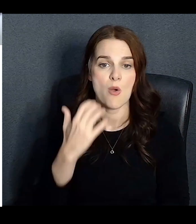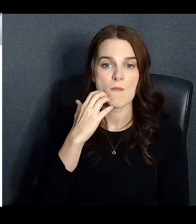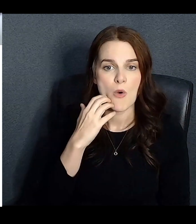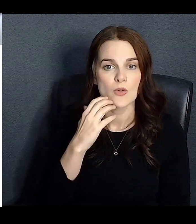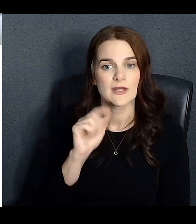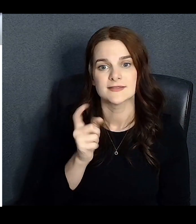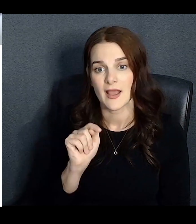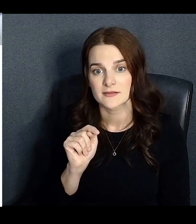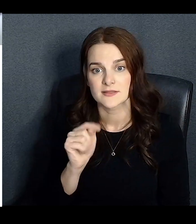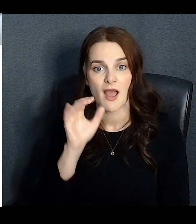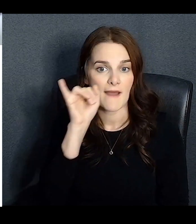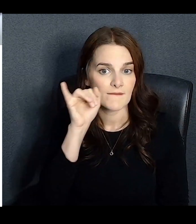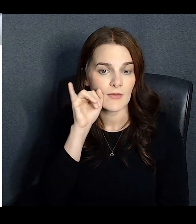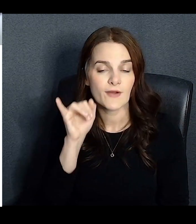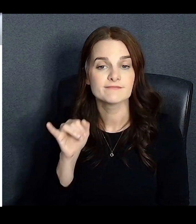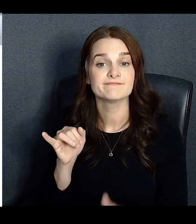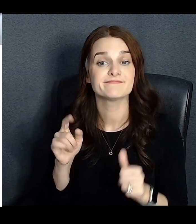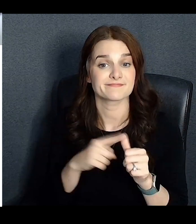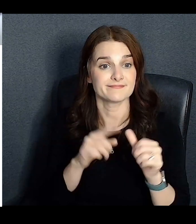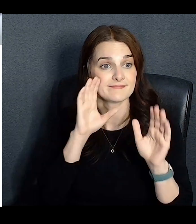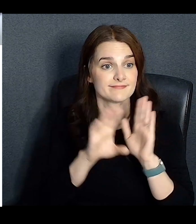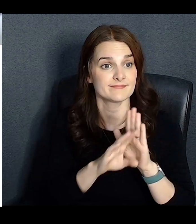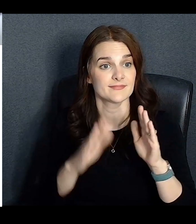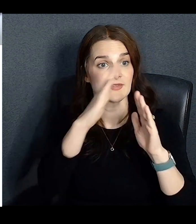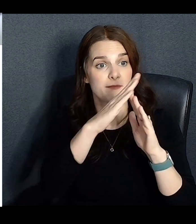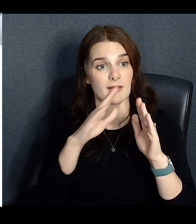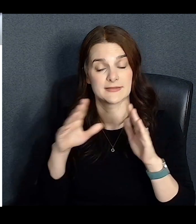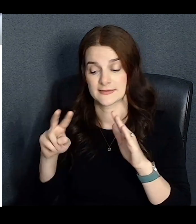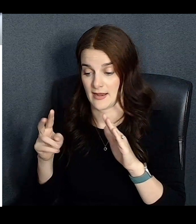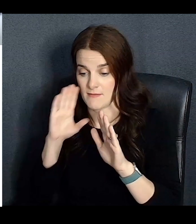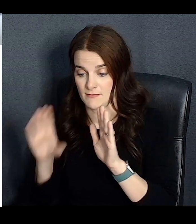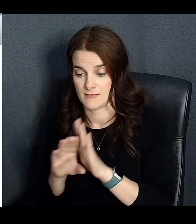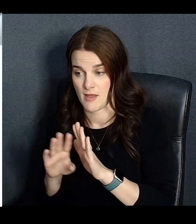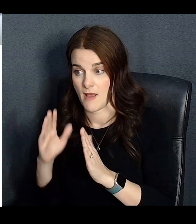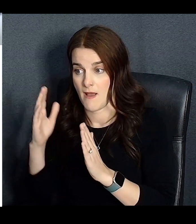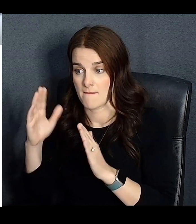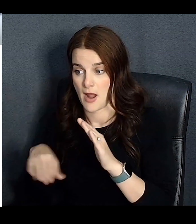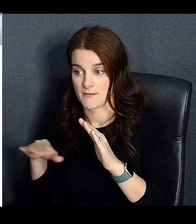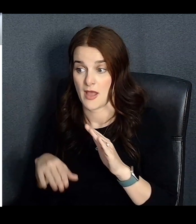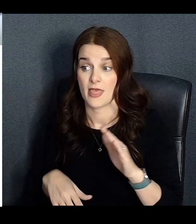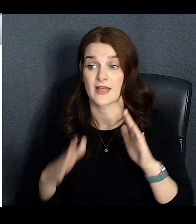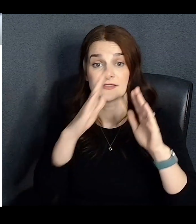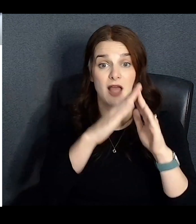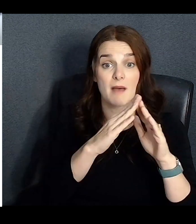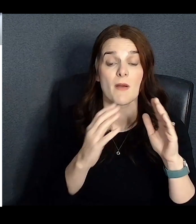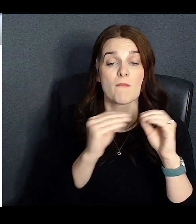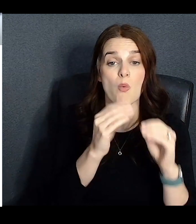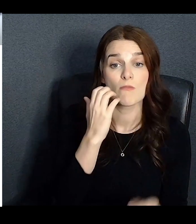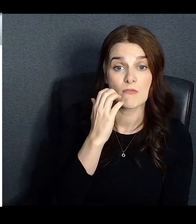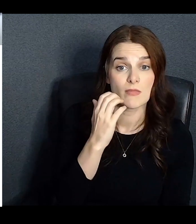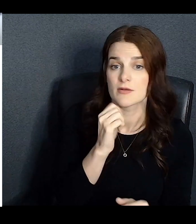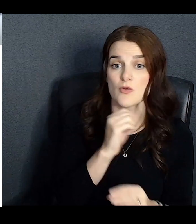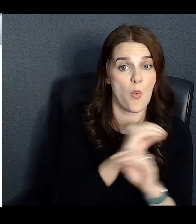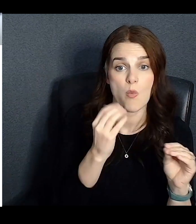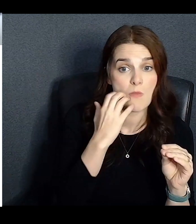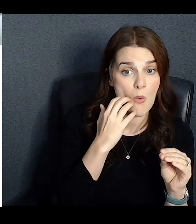on the iPhone. The differences between the first image on top and the second image on bottom is that the text on top is not bolded and the text on bottom